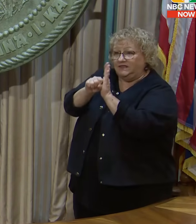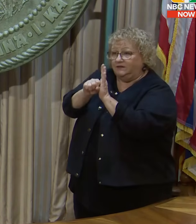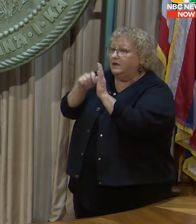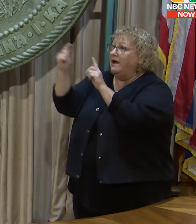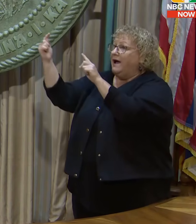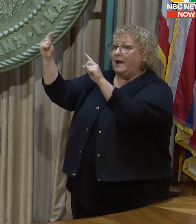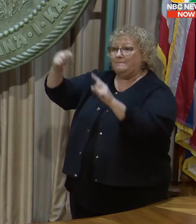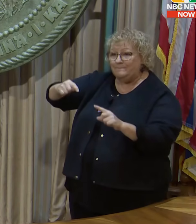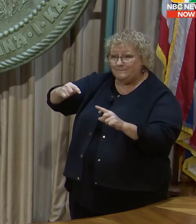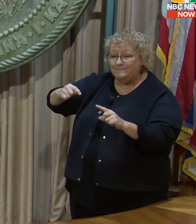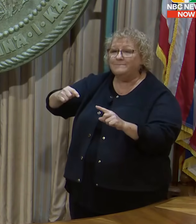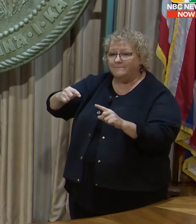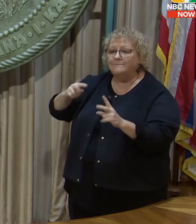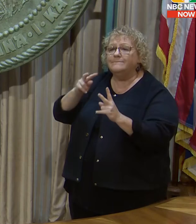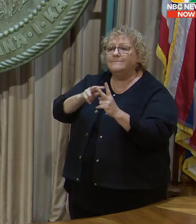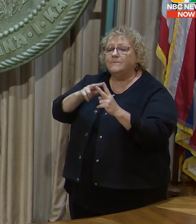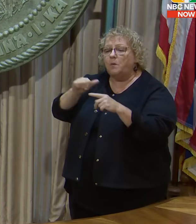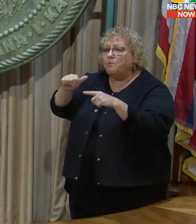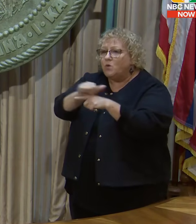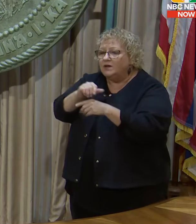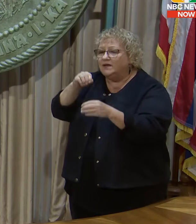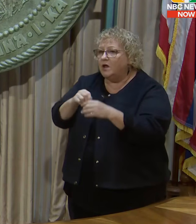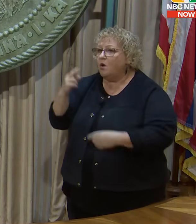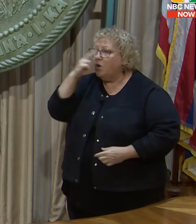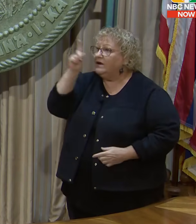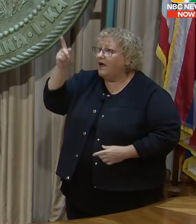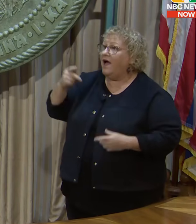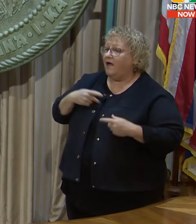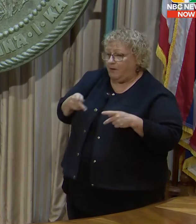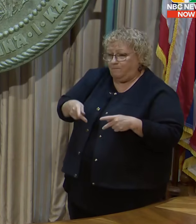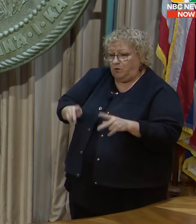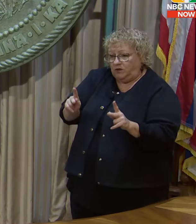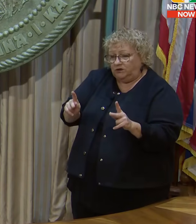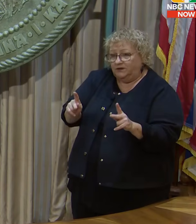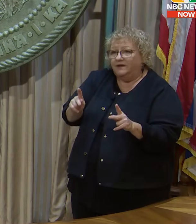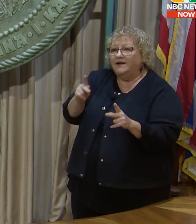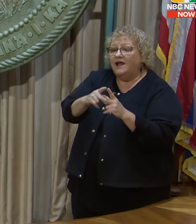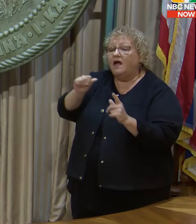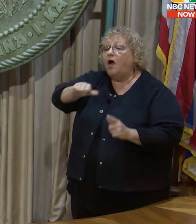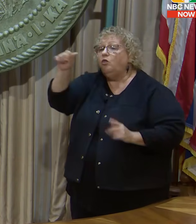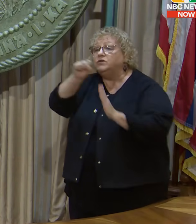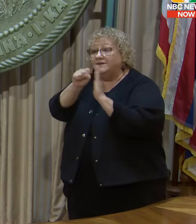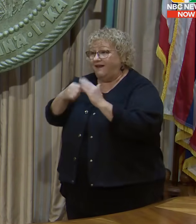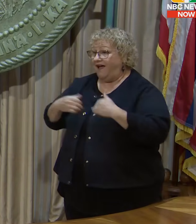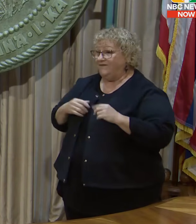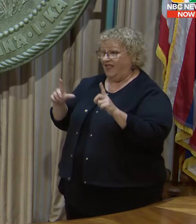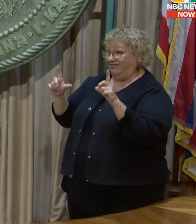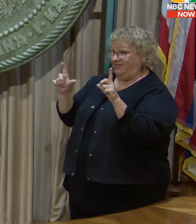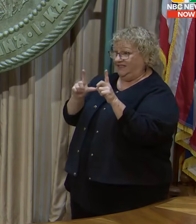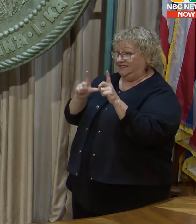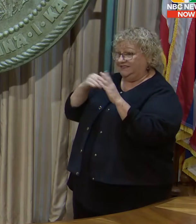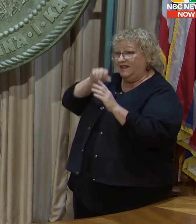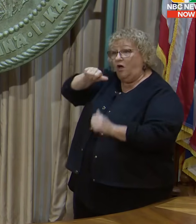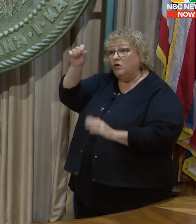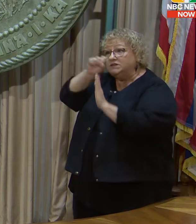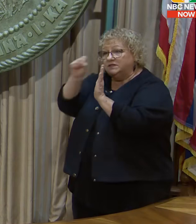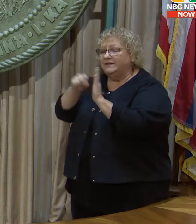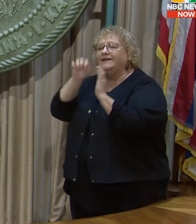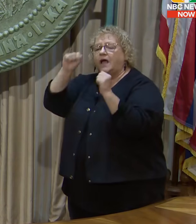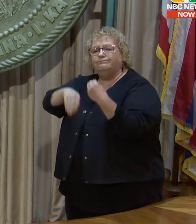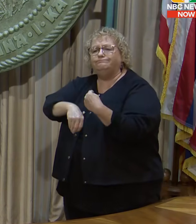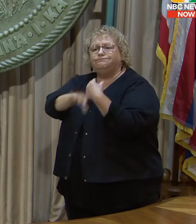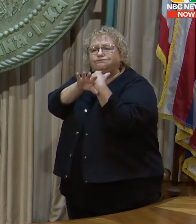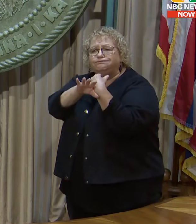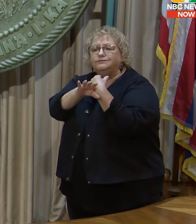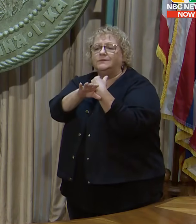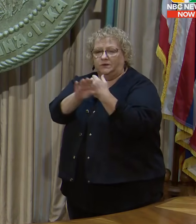Hawaii, provided that they are currently authorized to do so in another state. Another directive